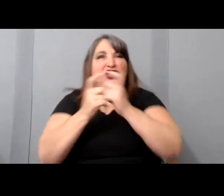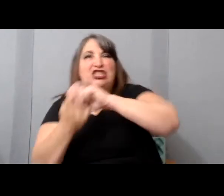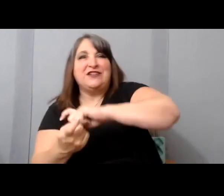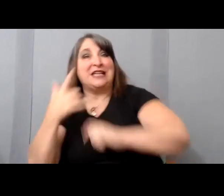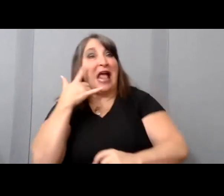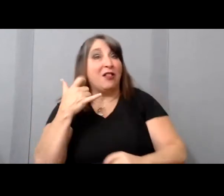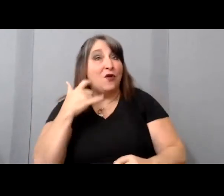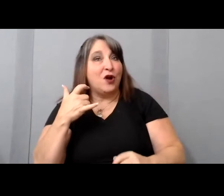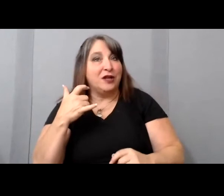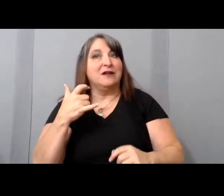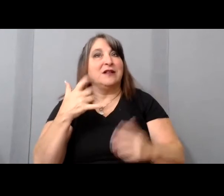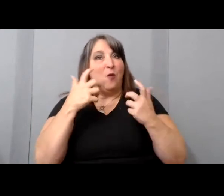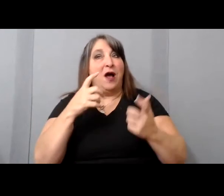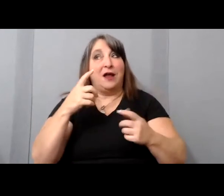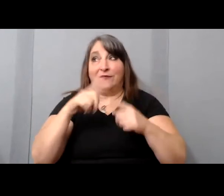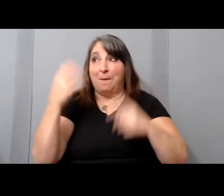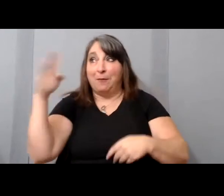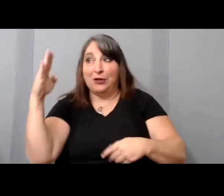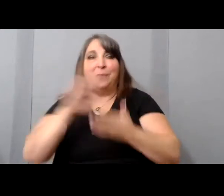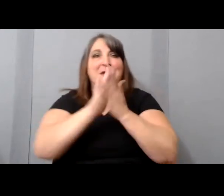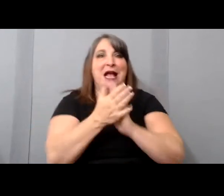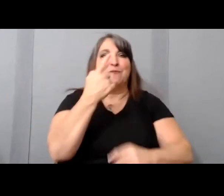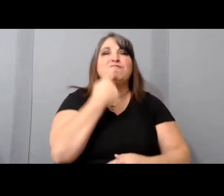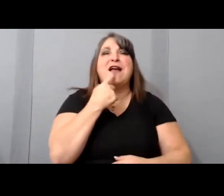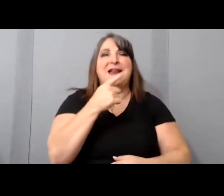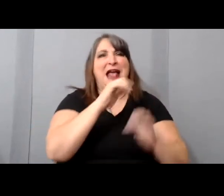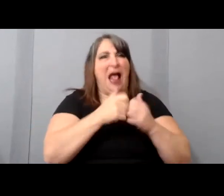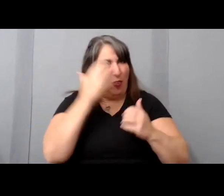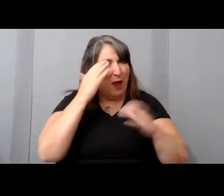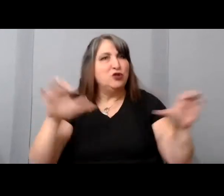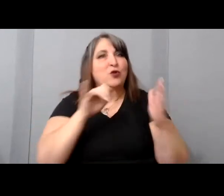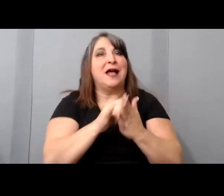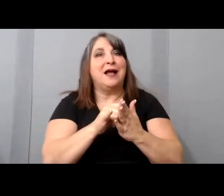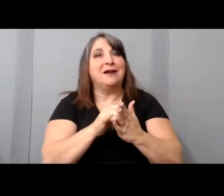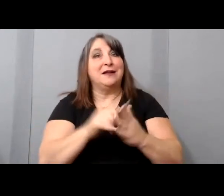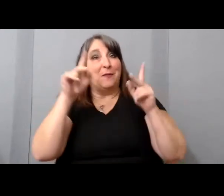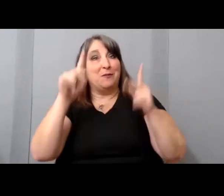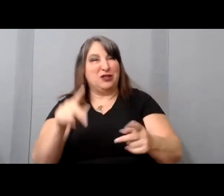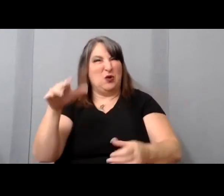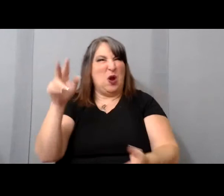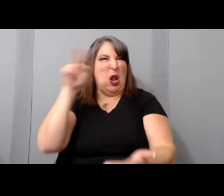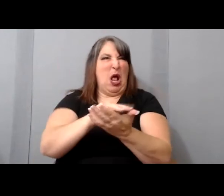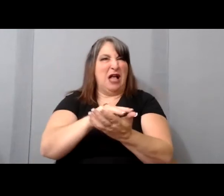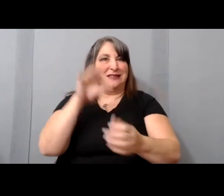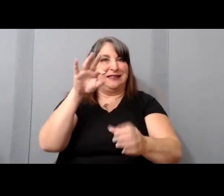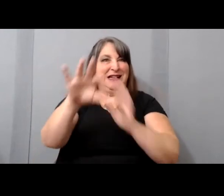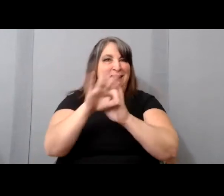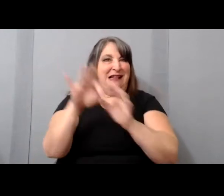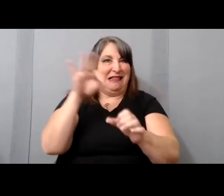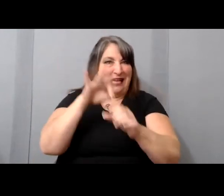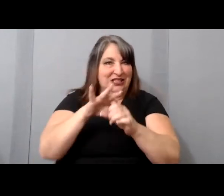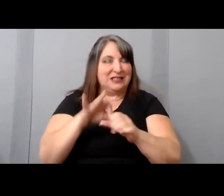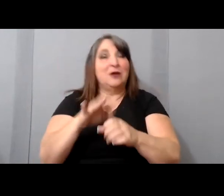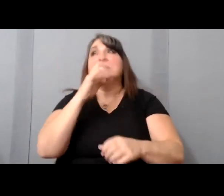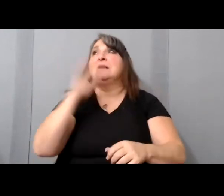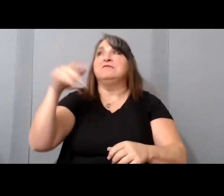that are blue back to red. And this person who I'd lost an election was talking about the fact that they had to begin to